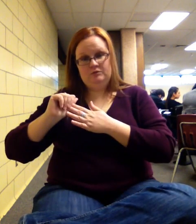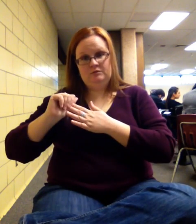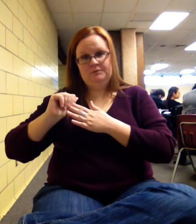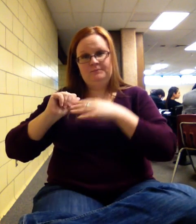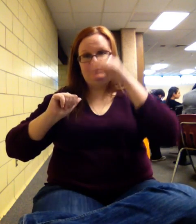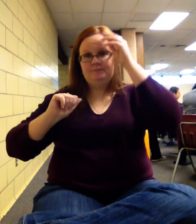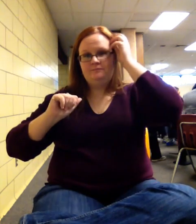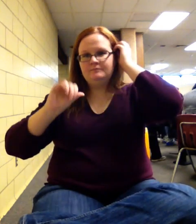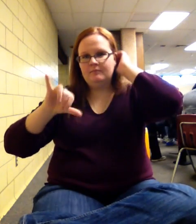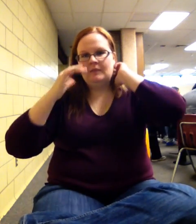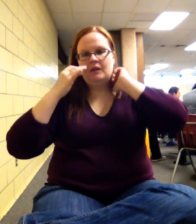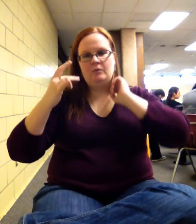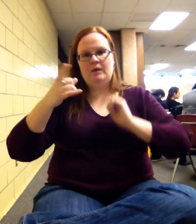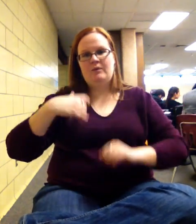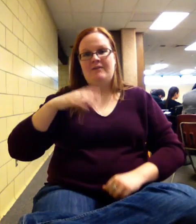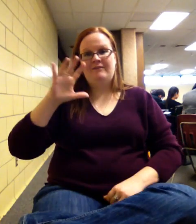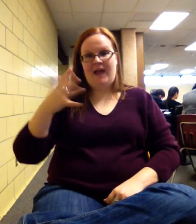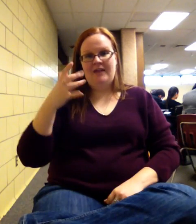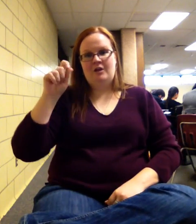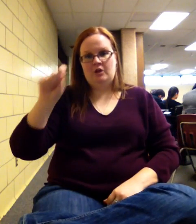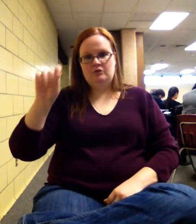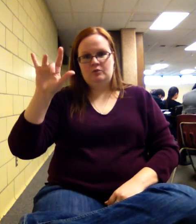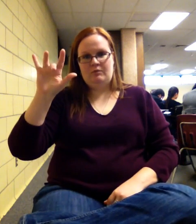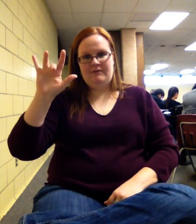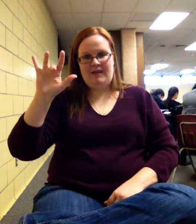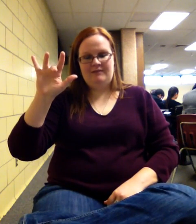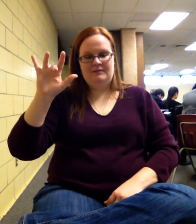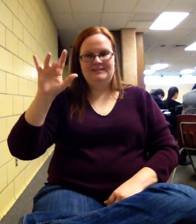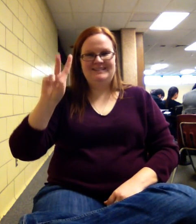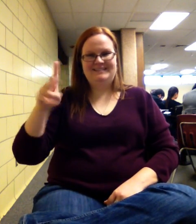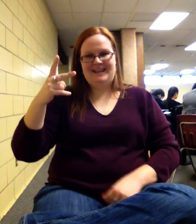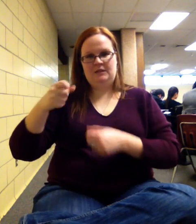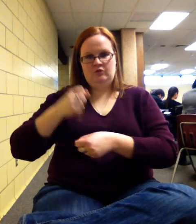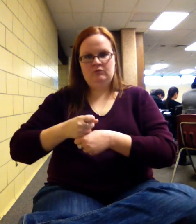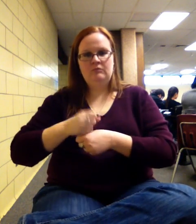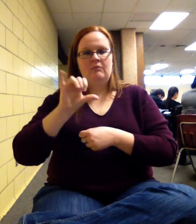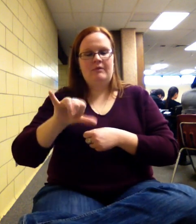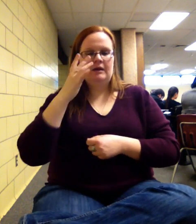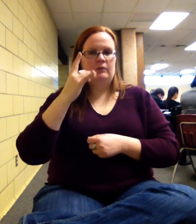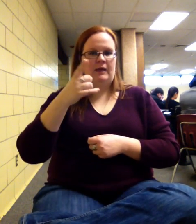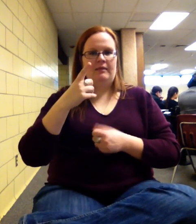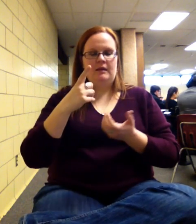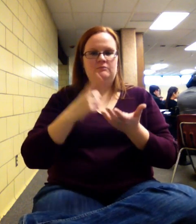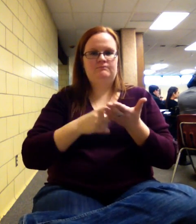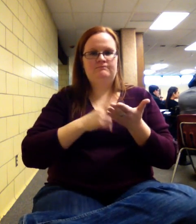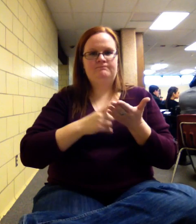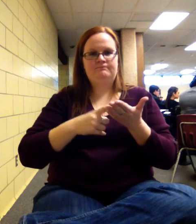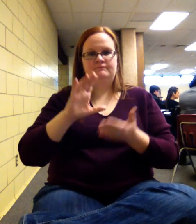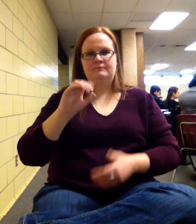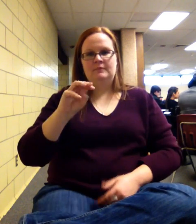So that's why you're getting $5.25 of interest. So that's why they'll talk about compound interest and how it can be in your favor,